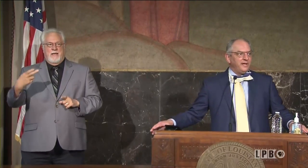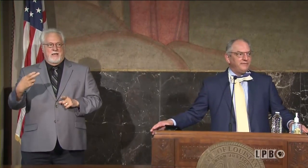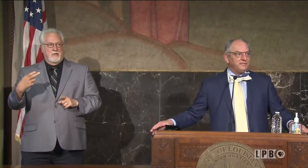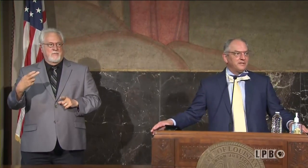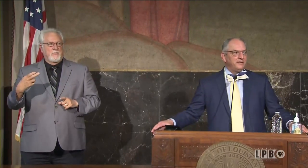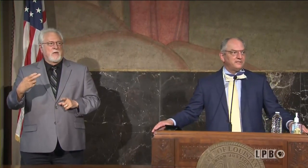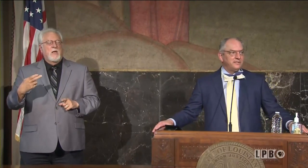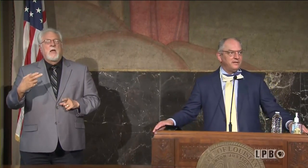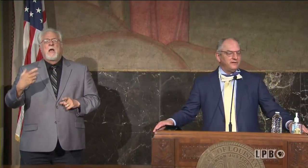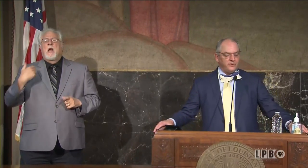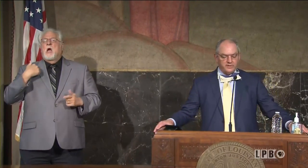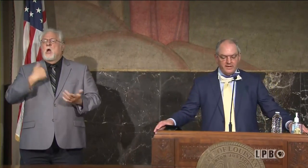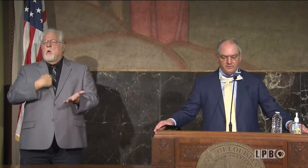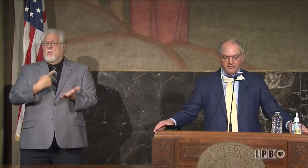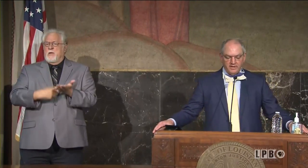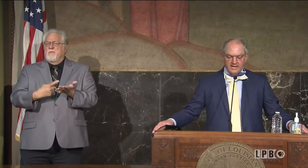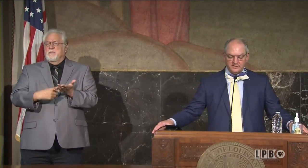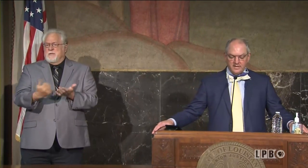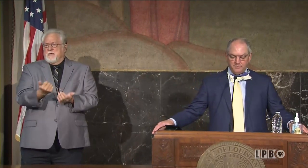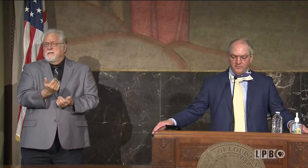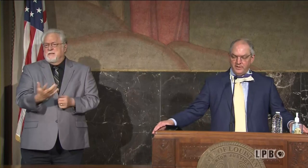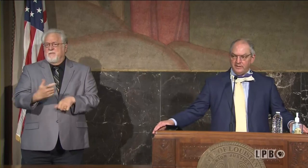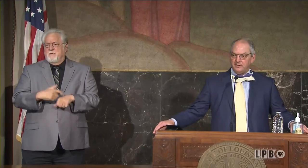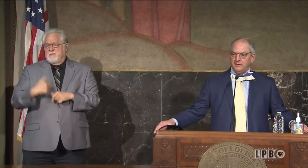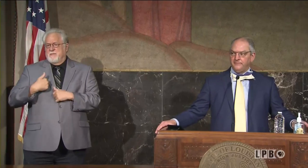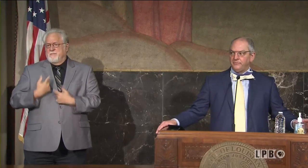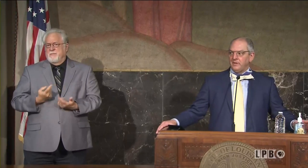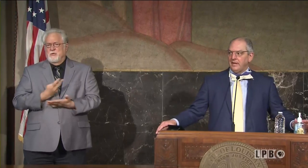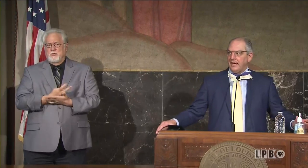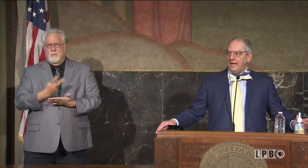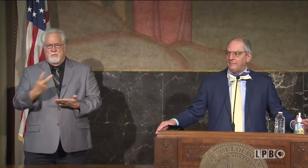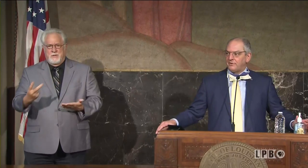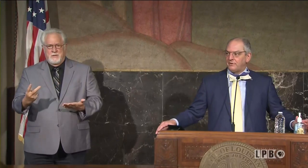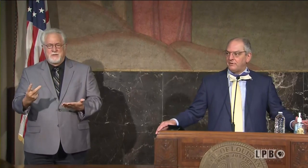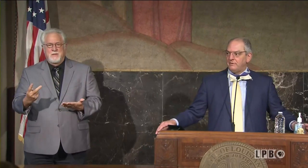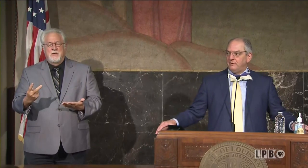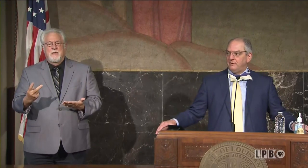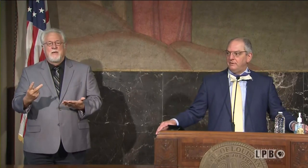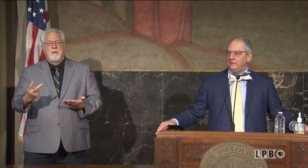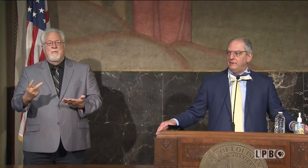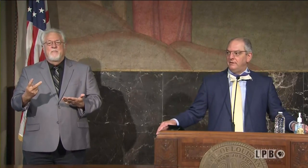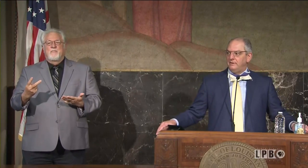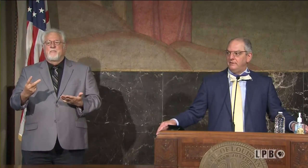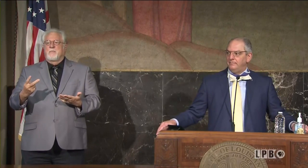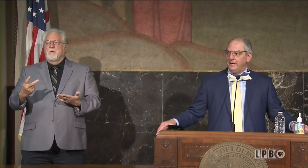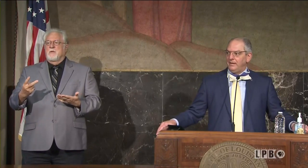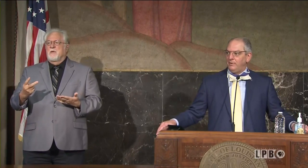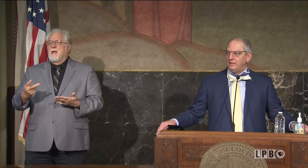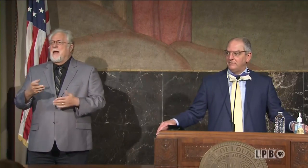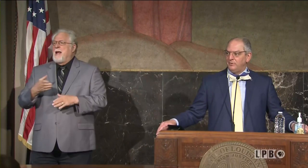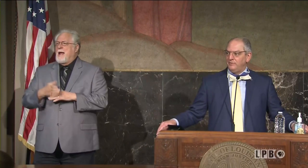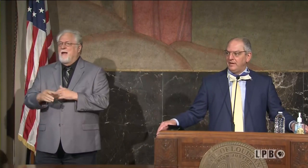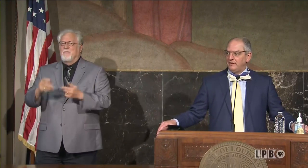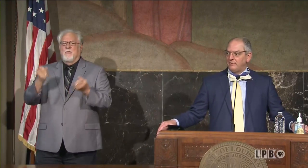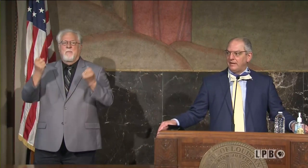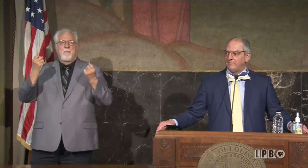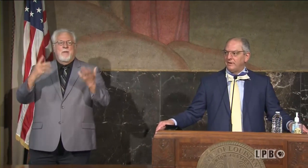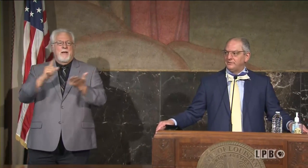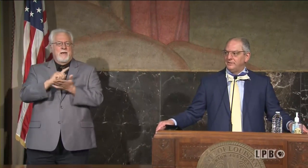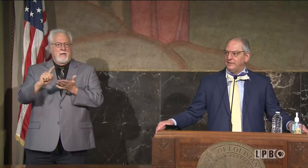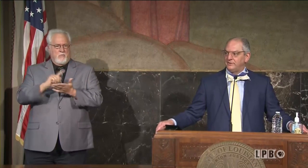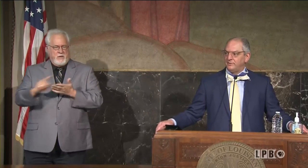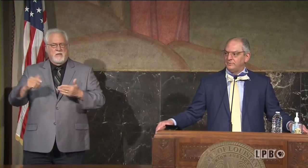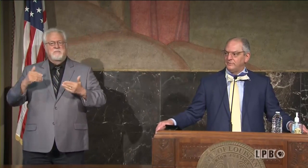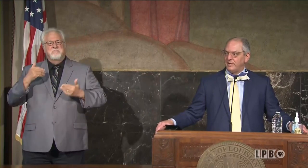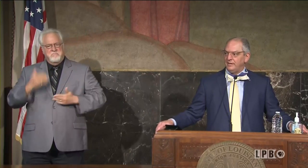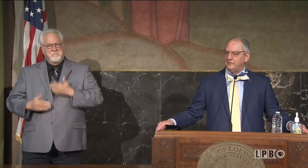As we have discussed a few times over the last couple of weeks, after many weeks of moving in the right